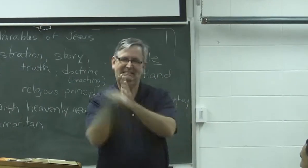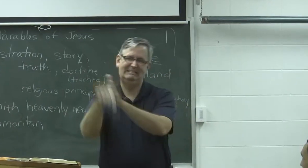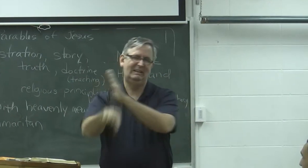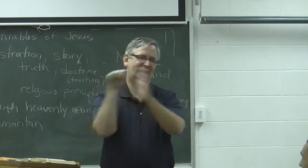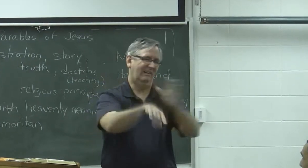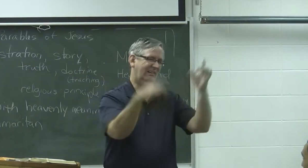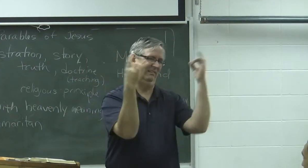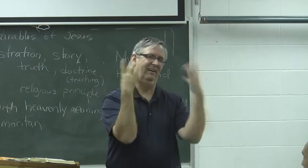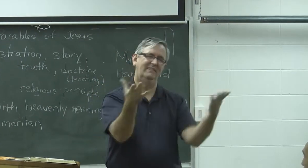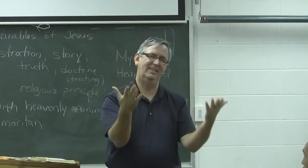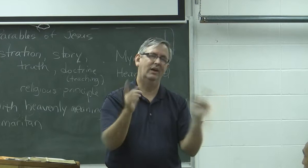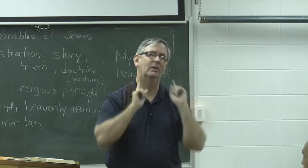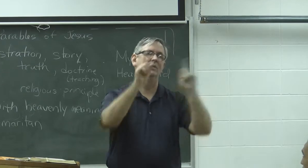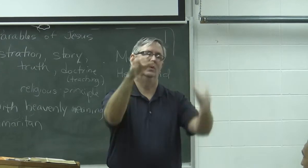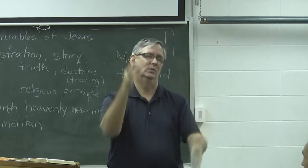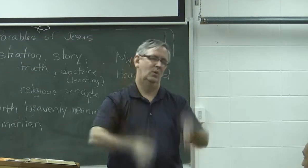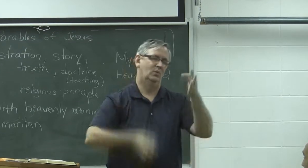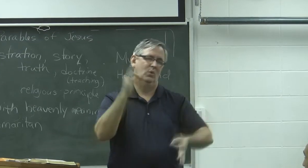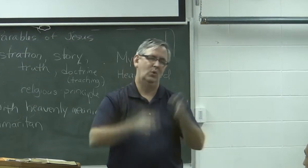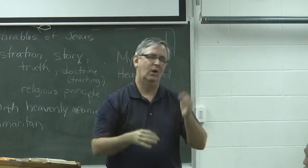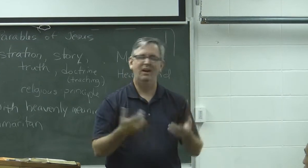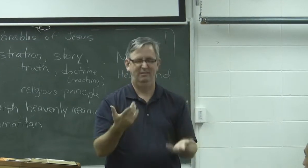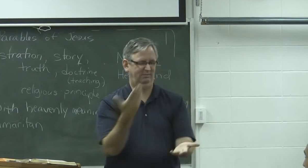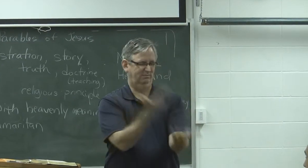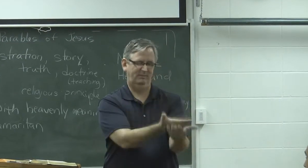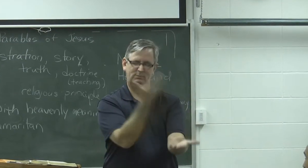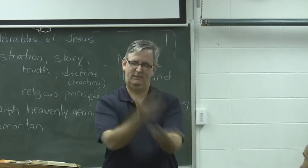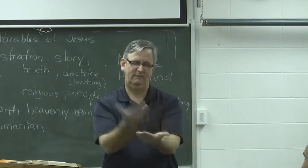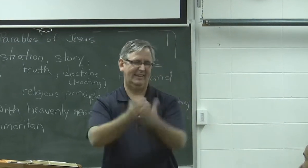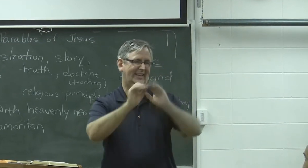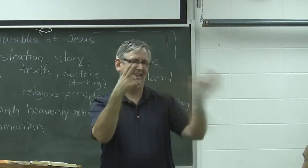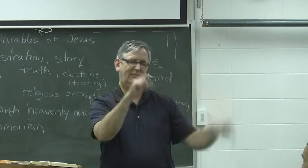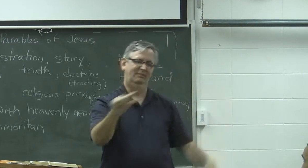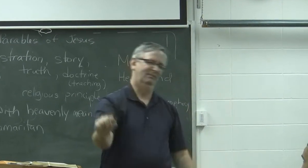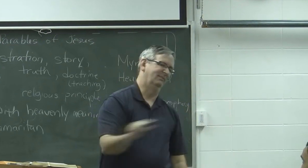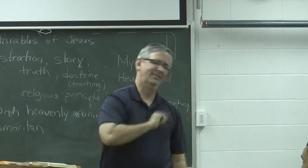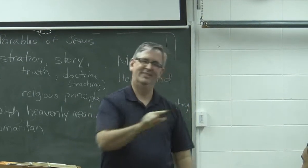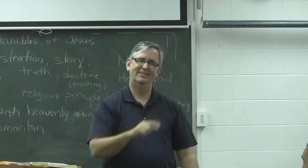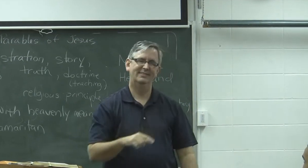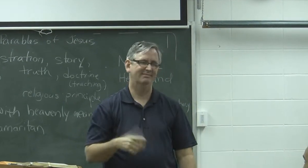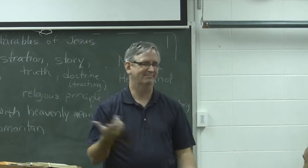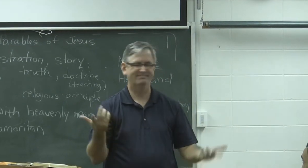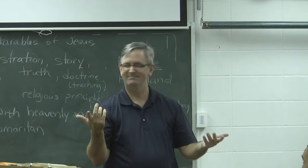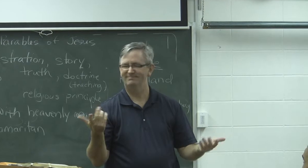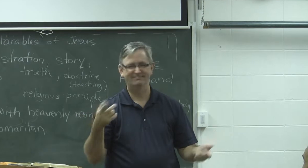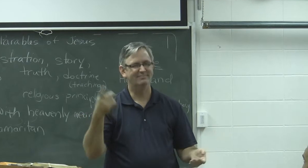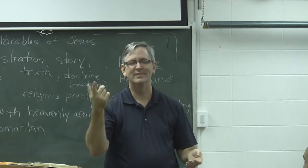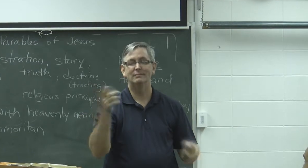he killed a lot of people. He was very awful. And he went to court. And the evidence against him proved that he was